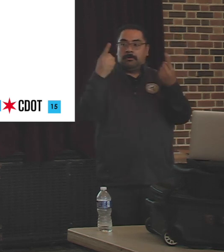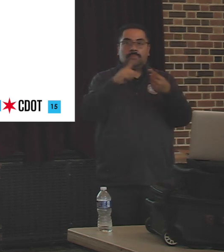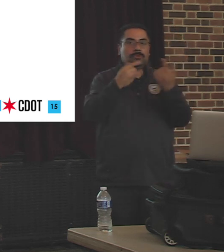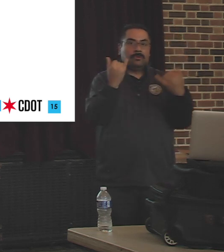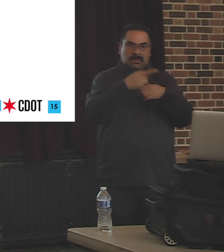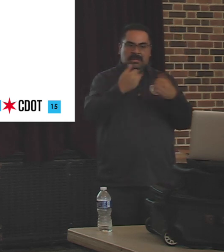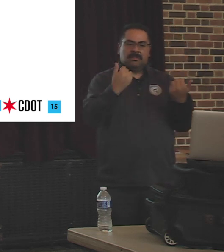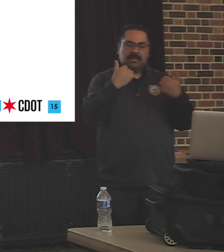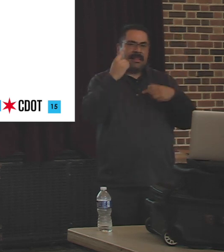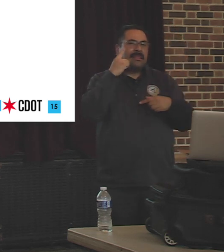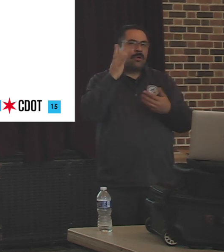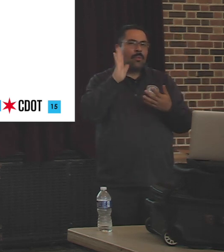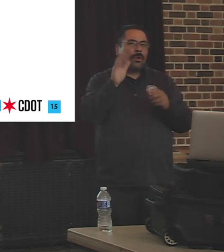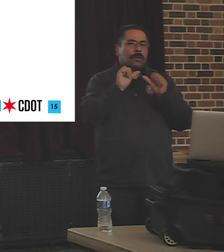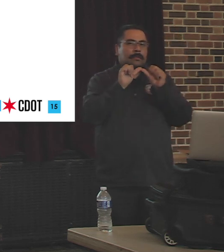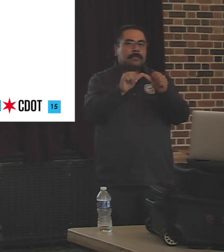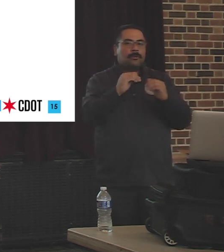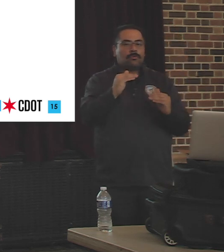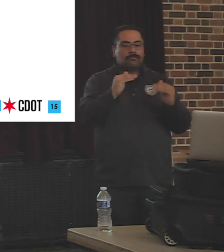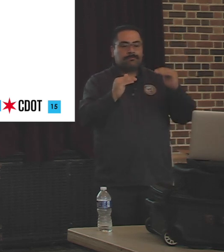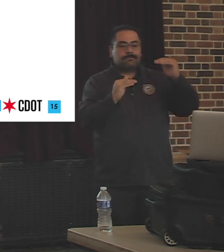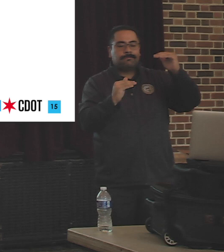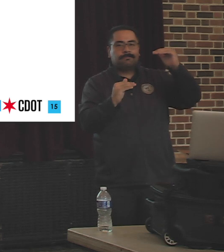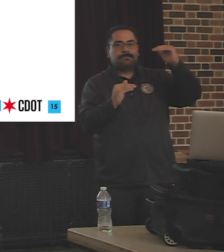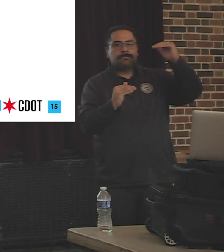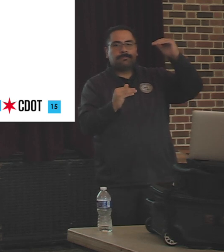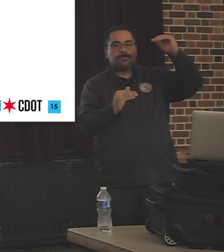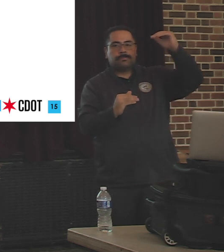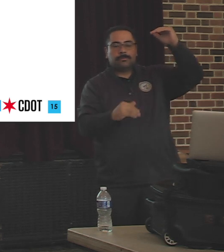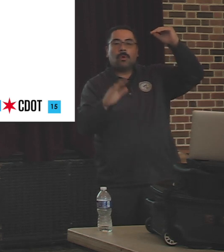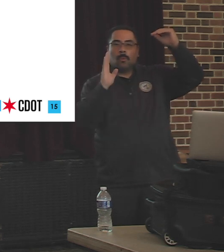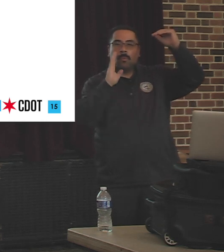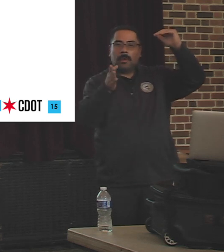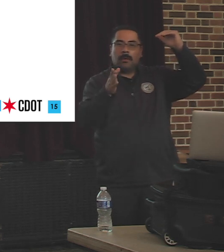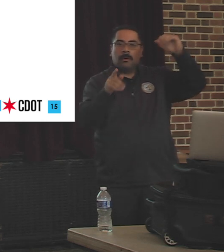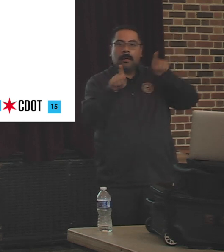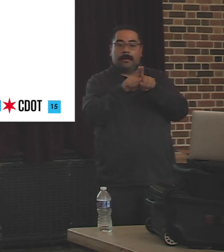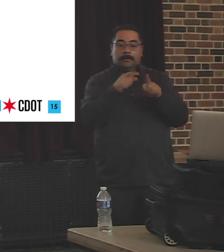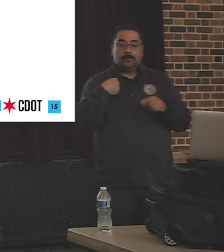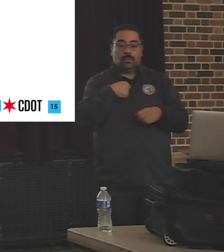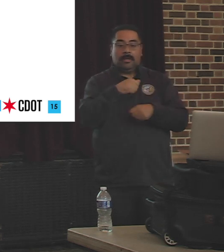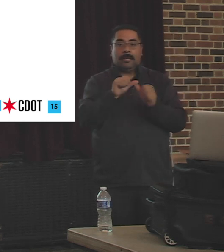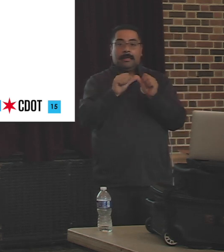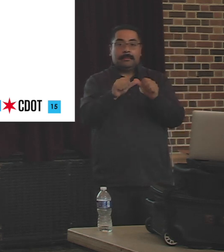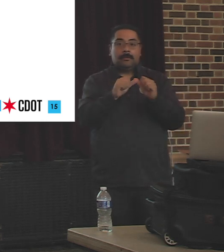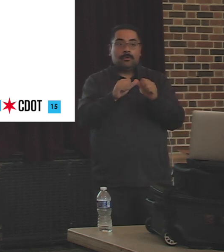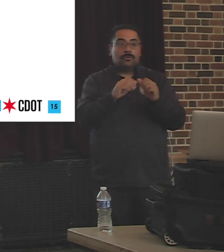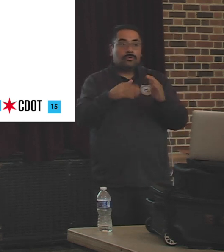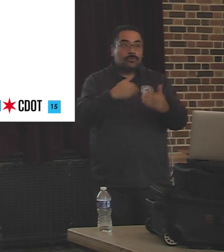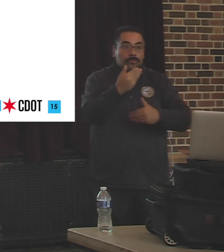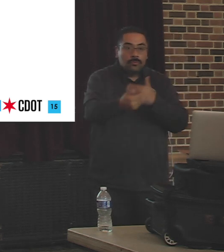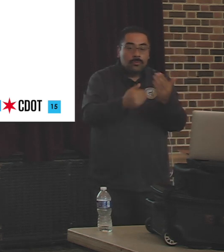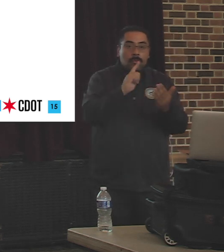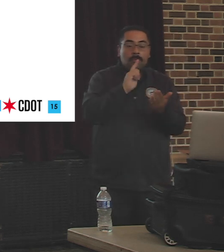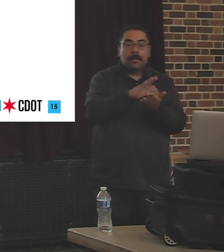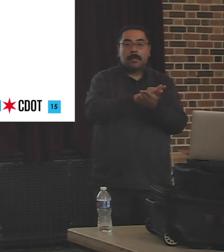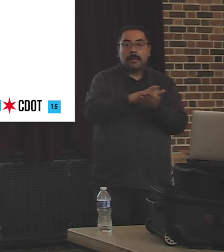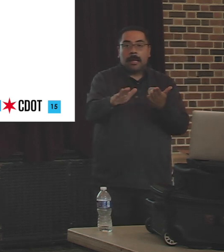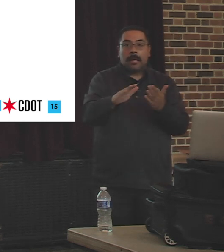going to continue, that's going to keep going on as we continue to roll out really